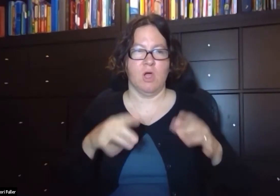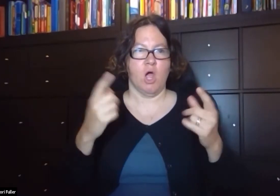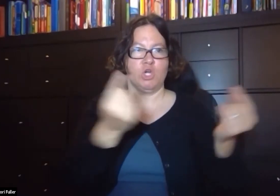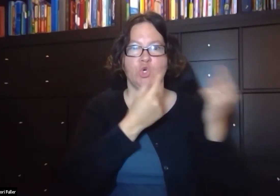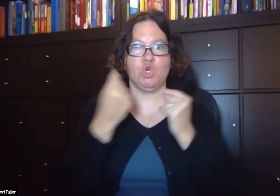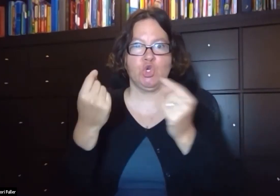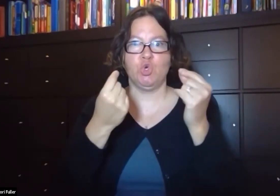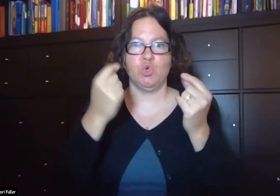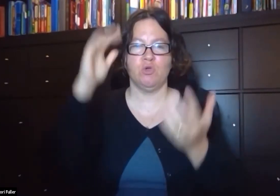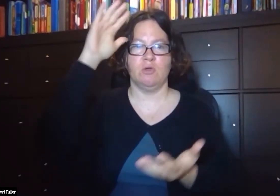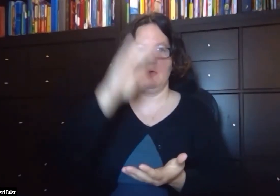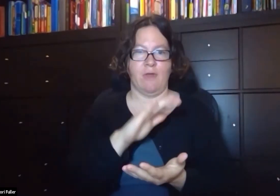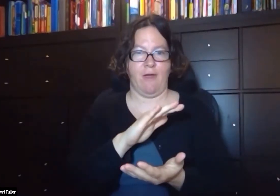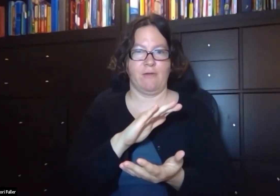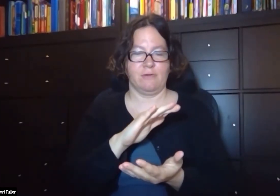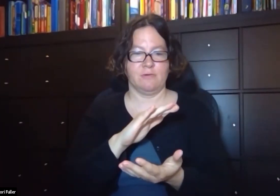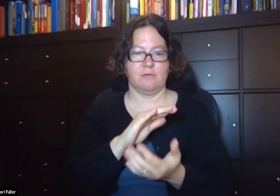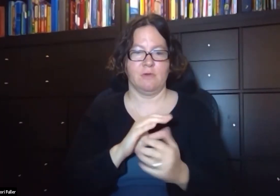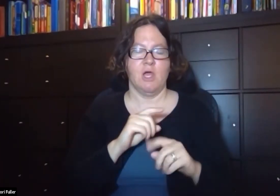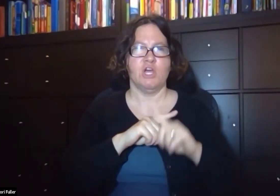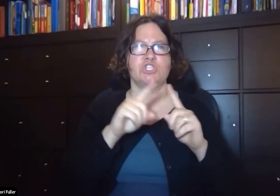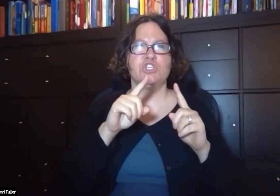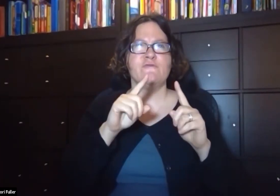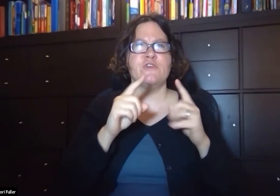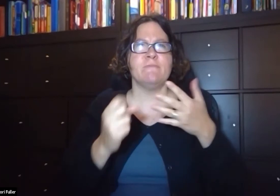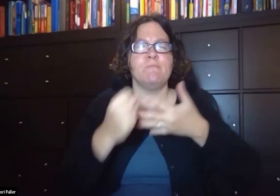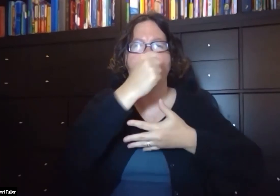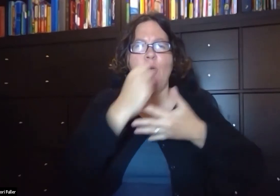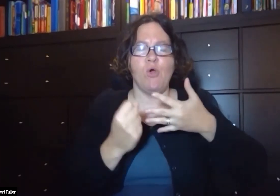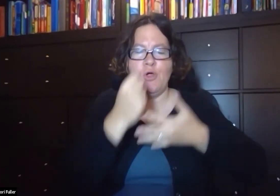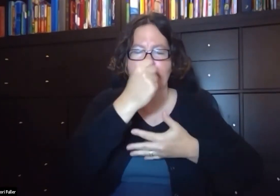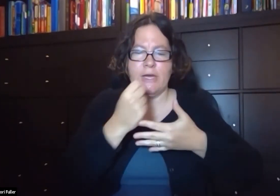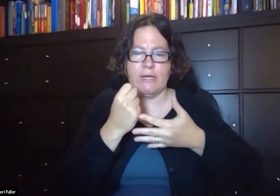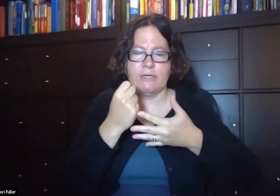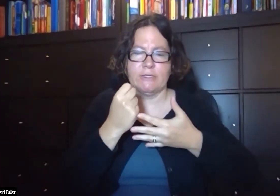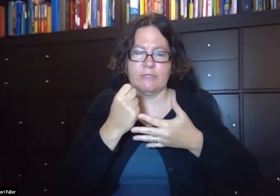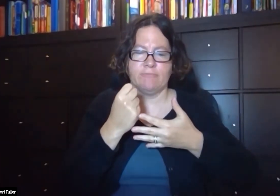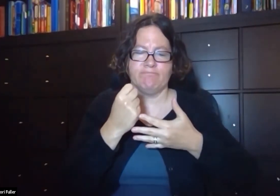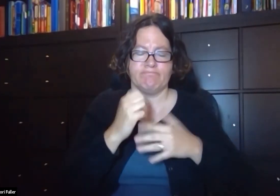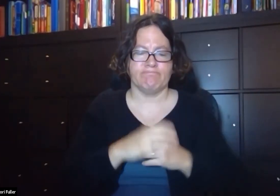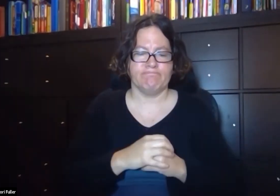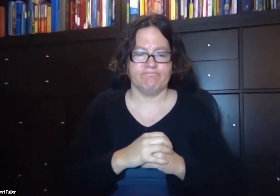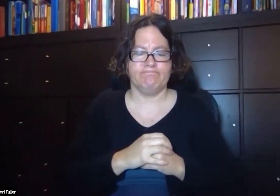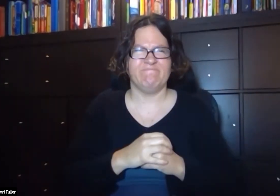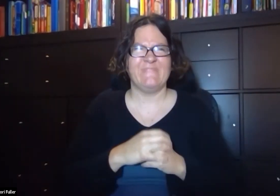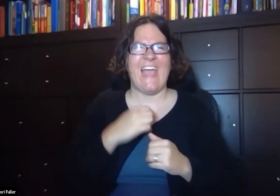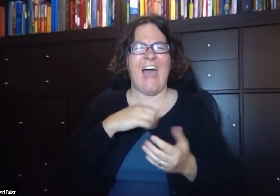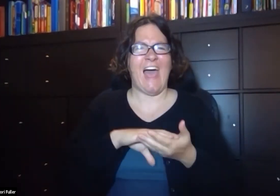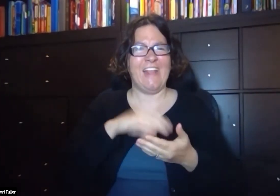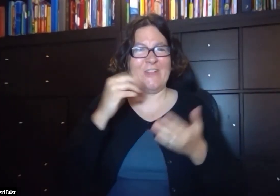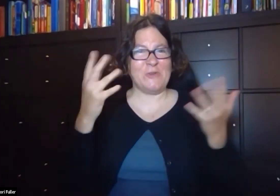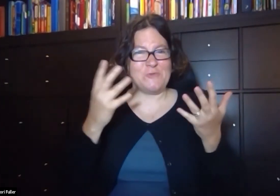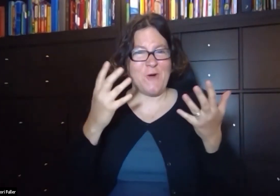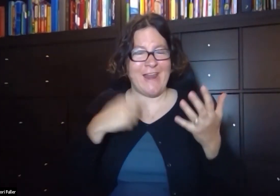And I think it caused us to, since we had to stay at home, being out and about